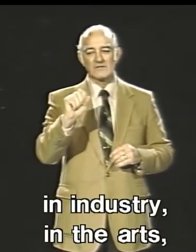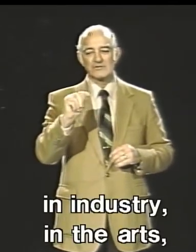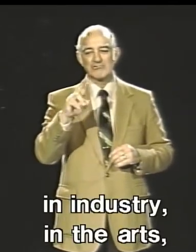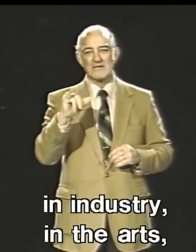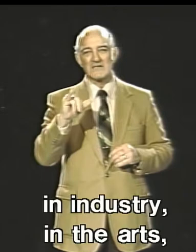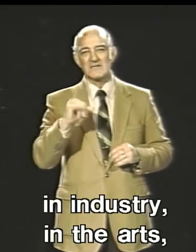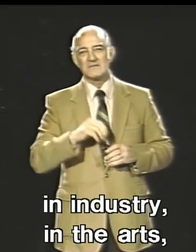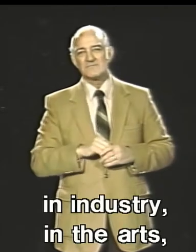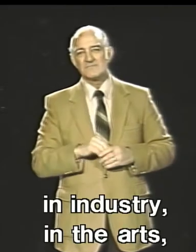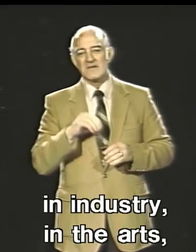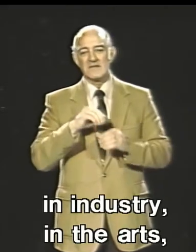in industry,